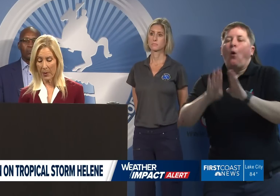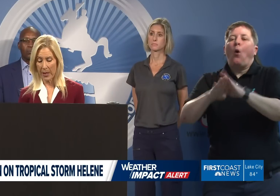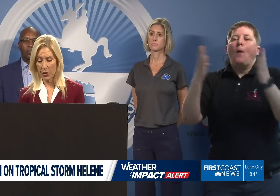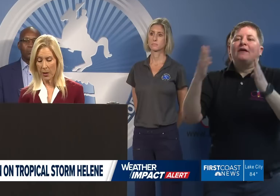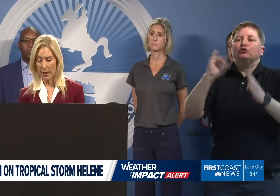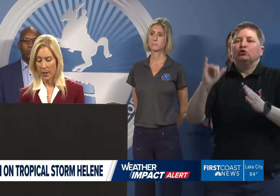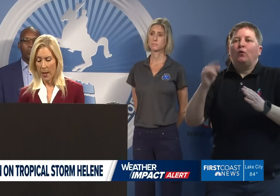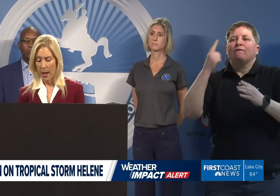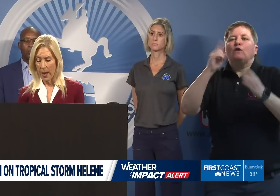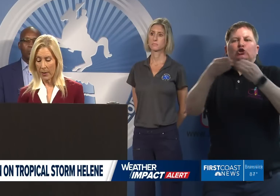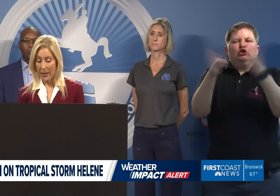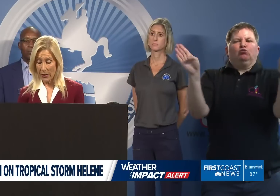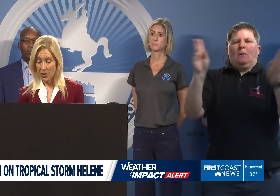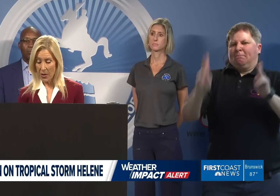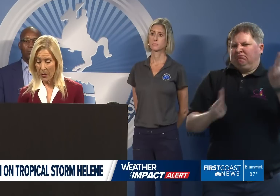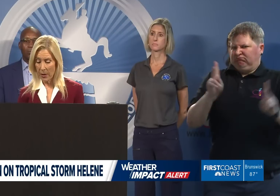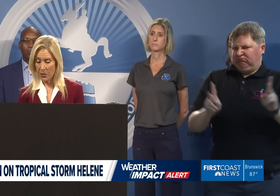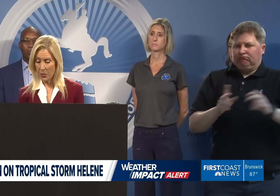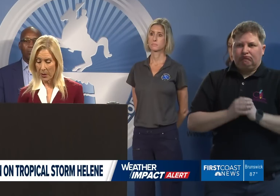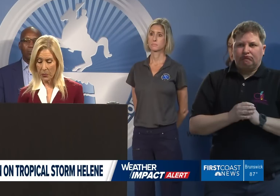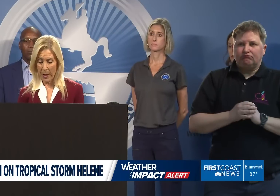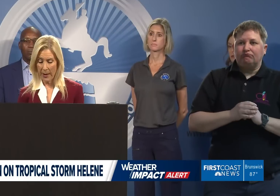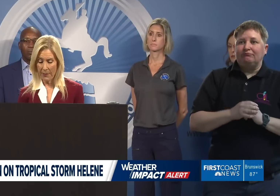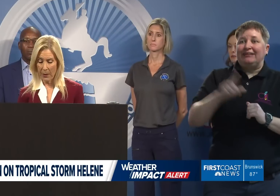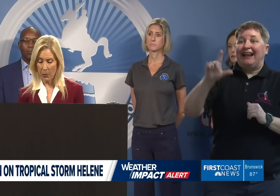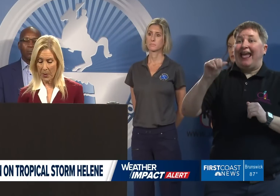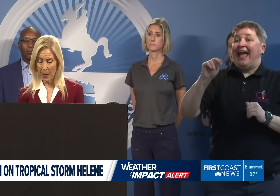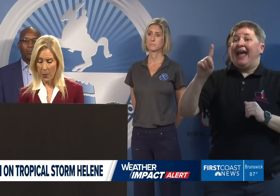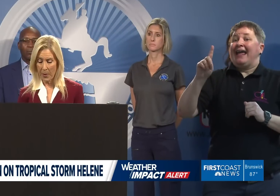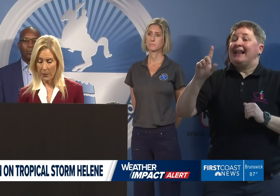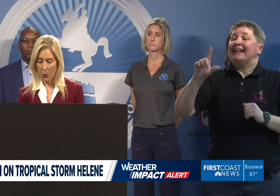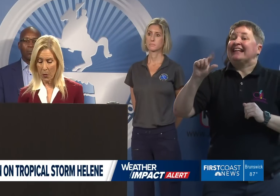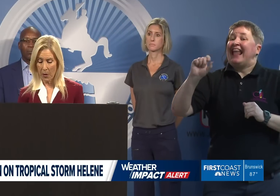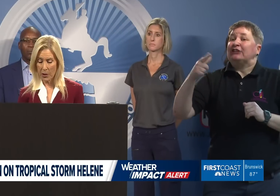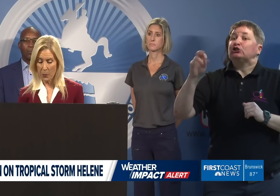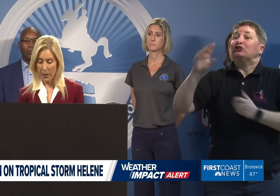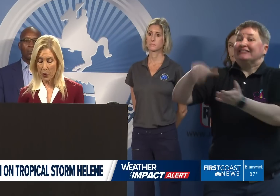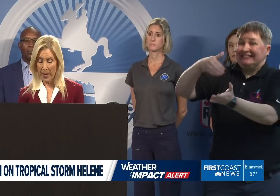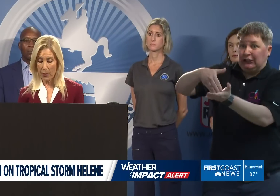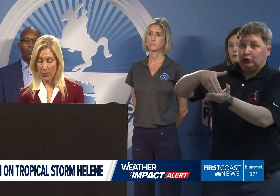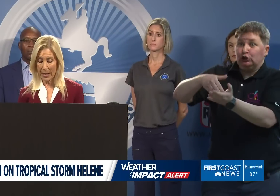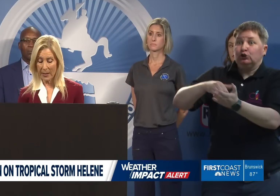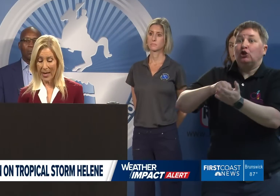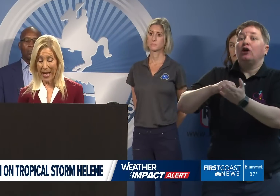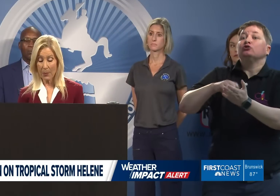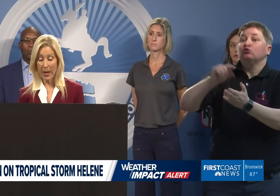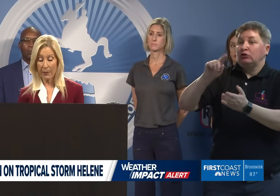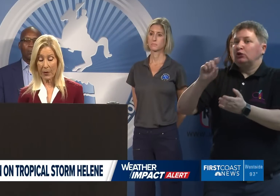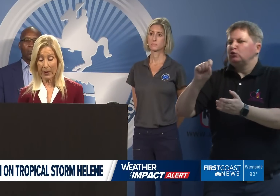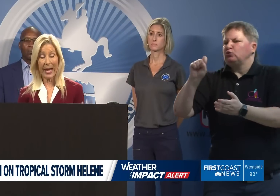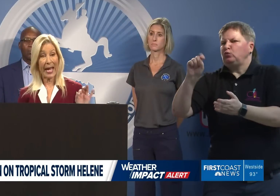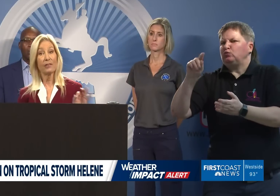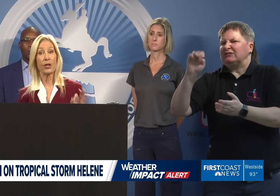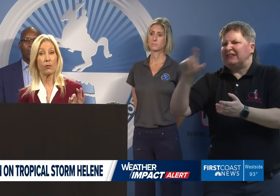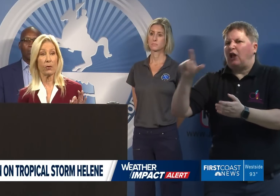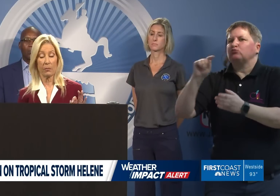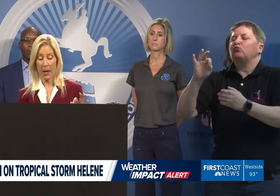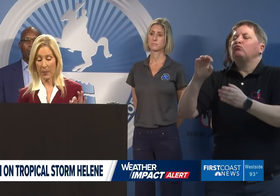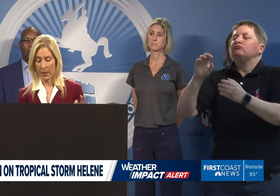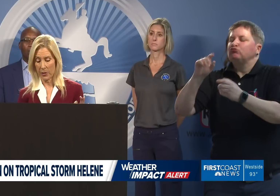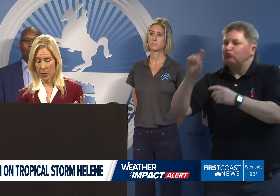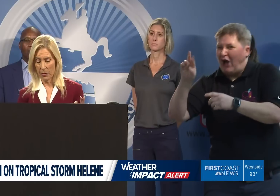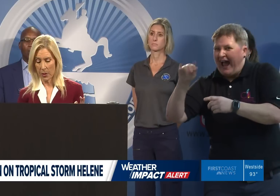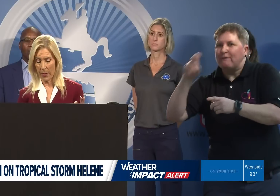general population. The Legend Center on Sutel Drive, that will be open for special medical needs and pet-friendly and